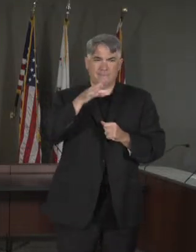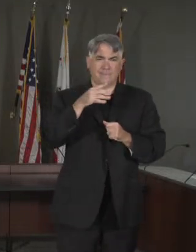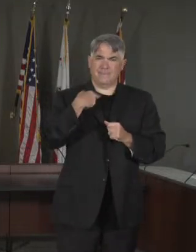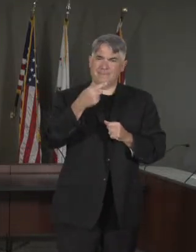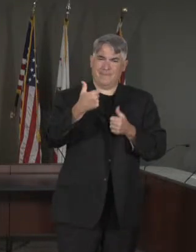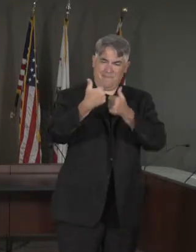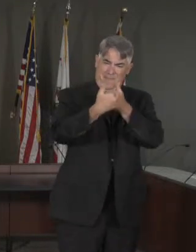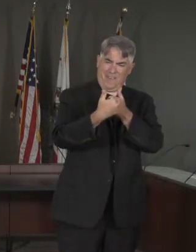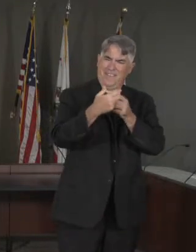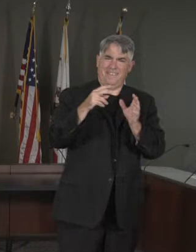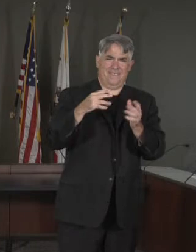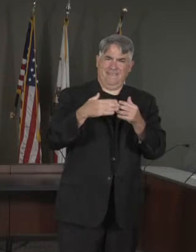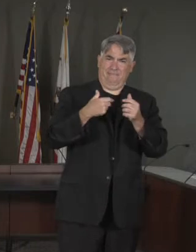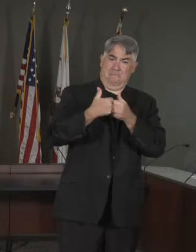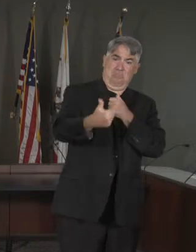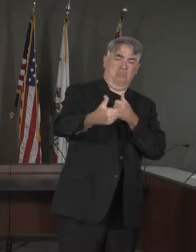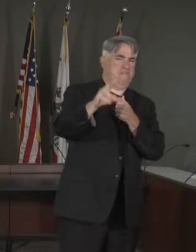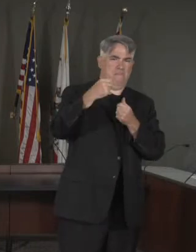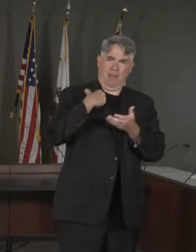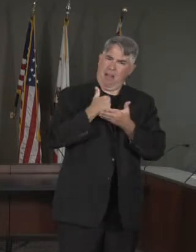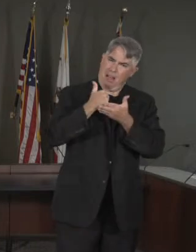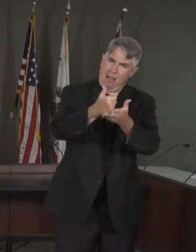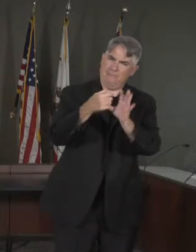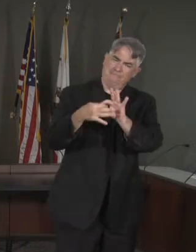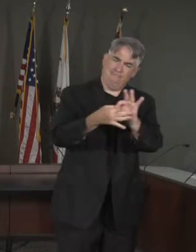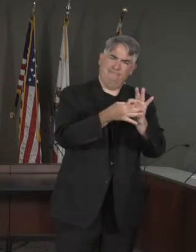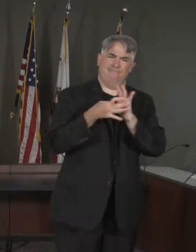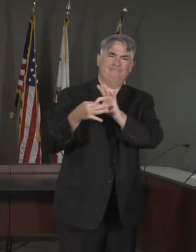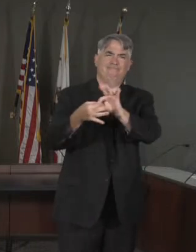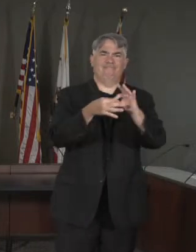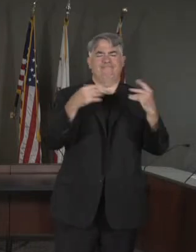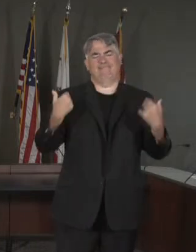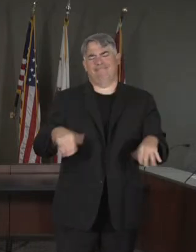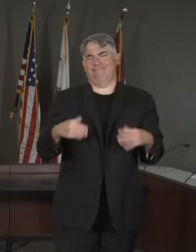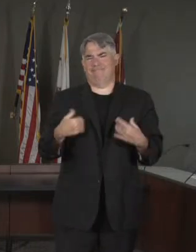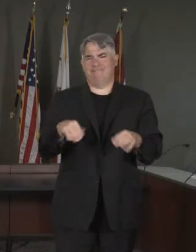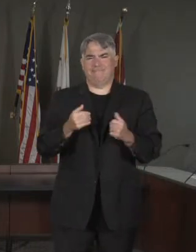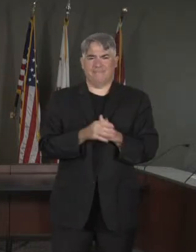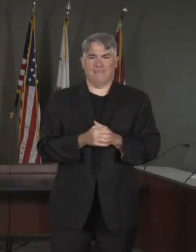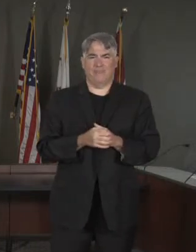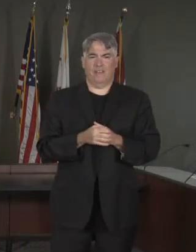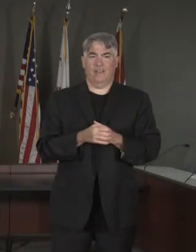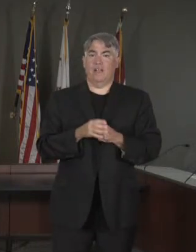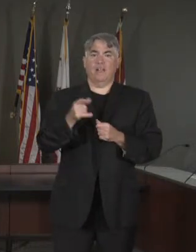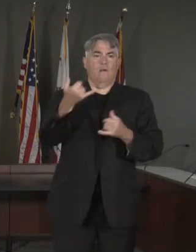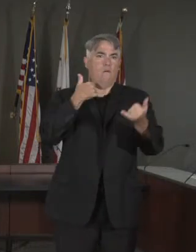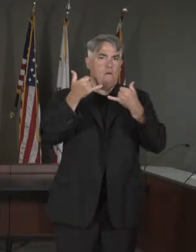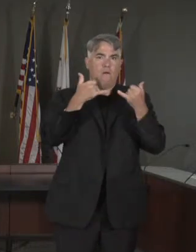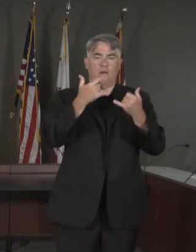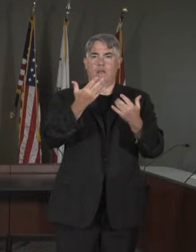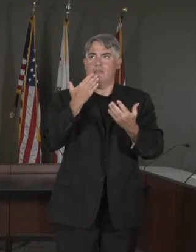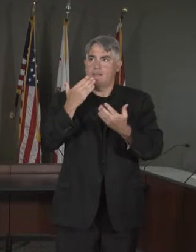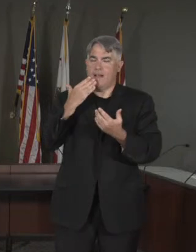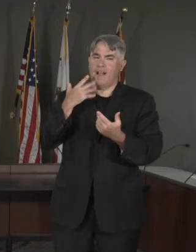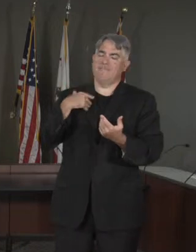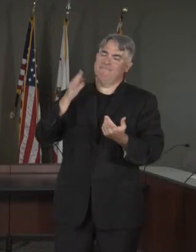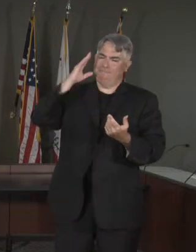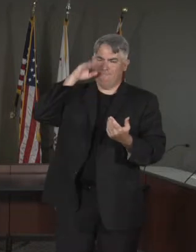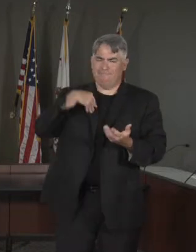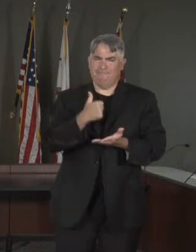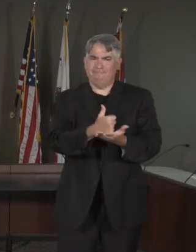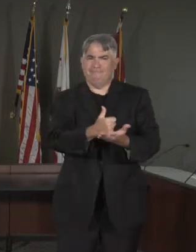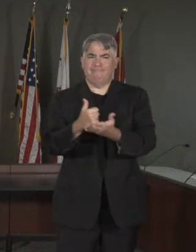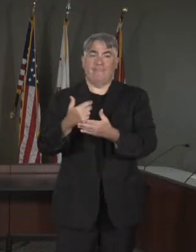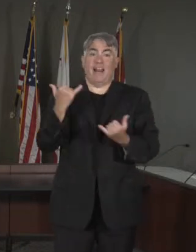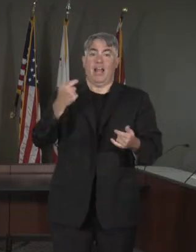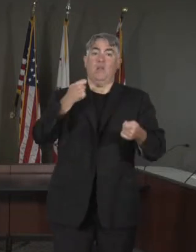received many calls from our border county officials across the country as well. So I'm excited about that. Así que